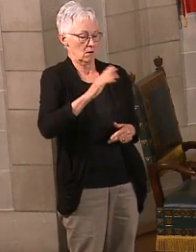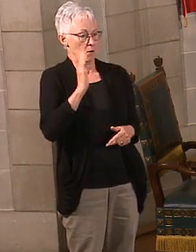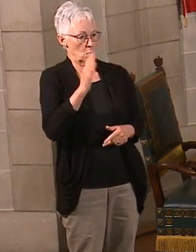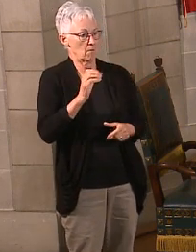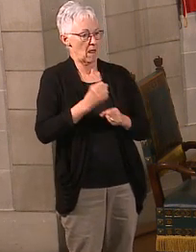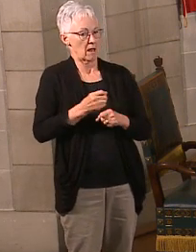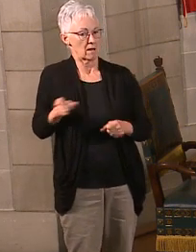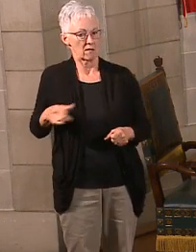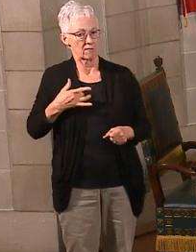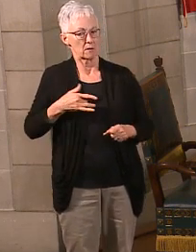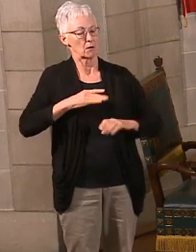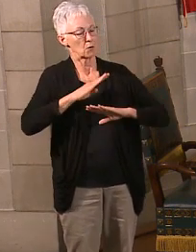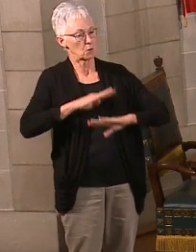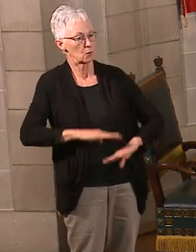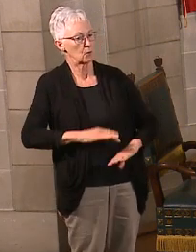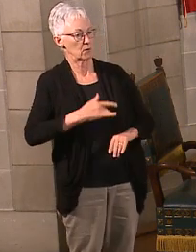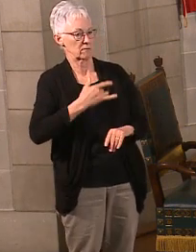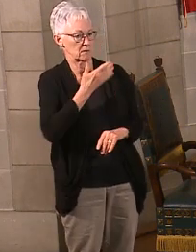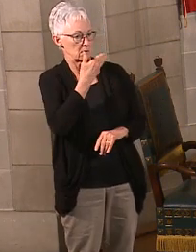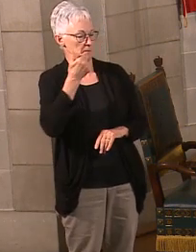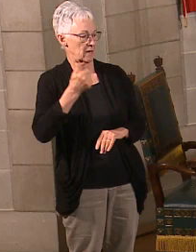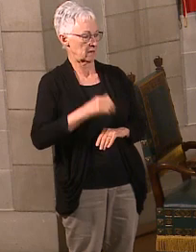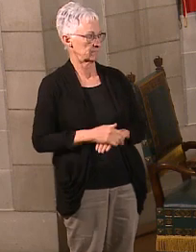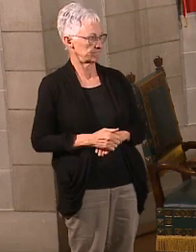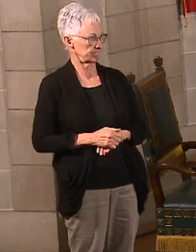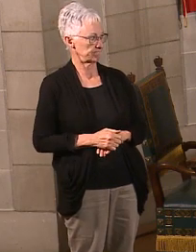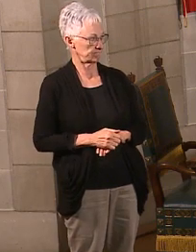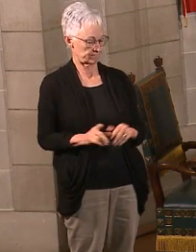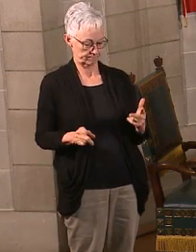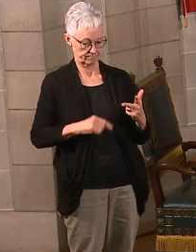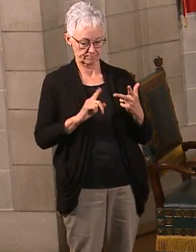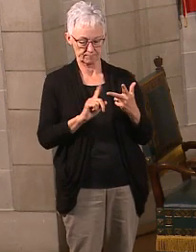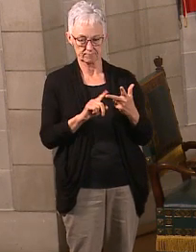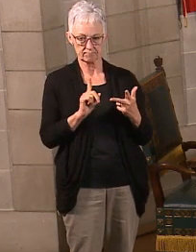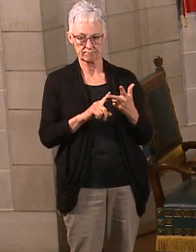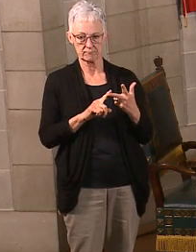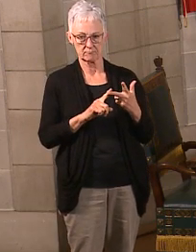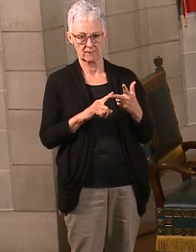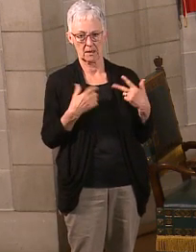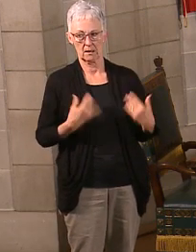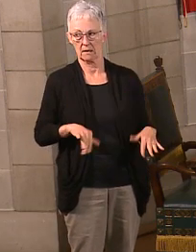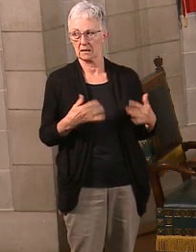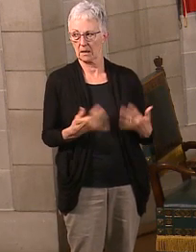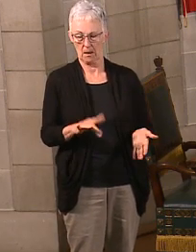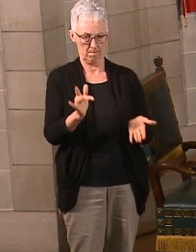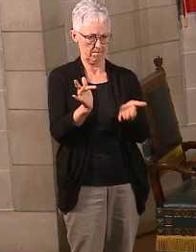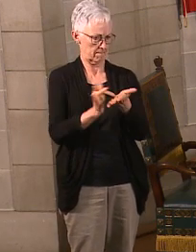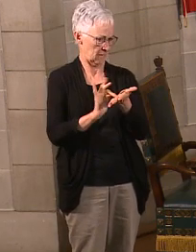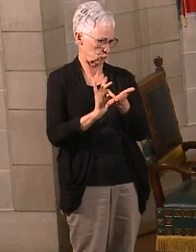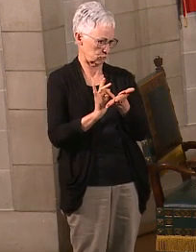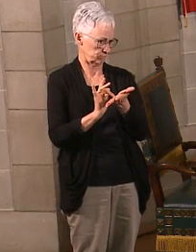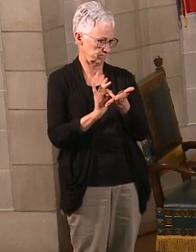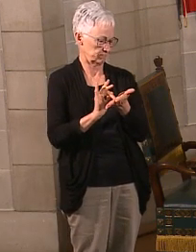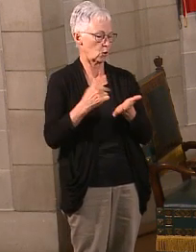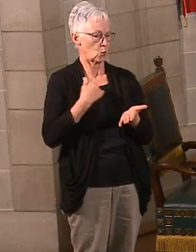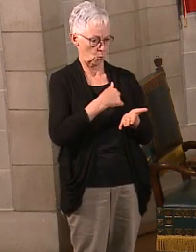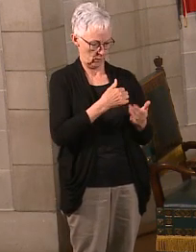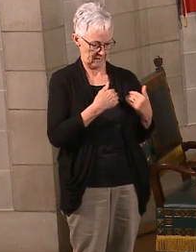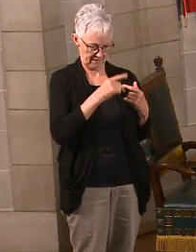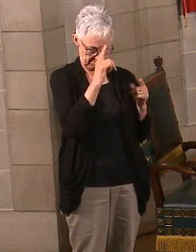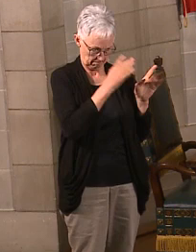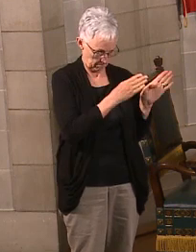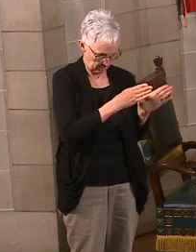outcomes. The third point from the CDC plan, medical. So we have plans for quarantine and